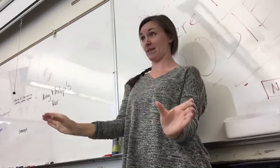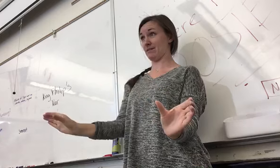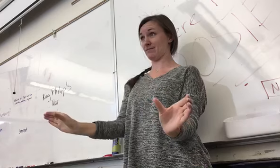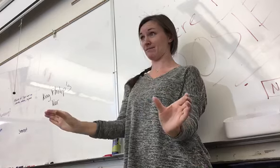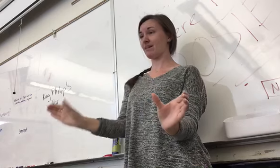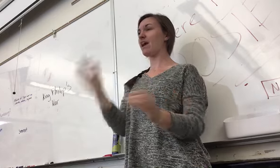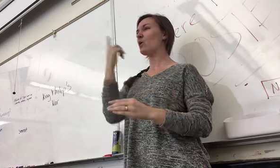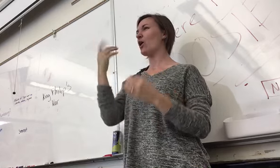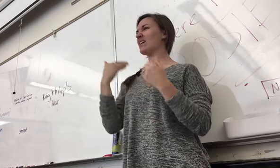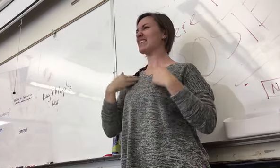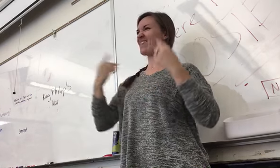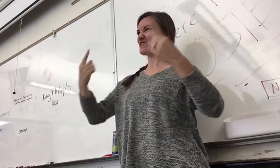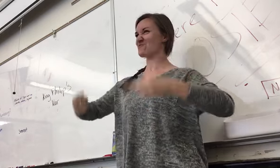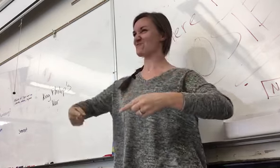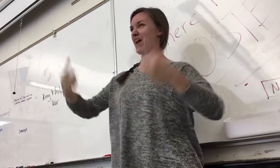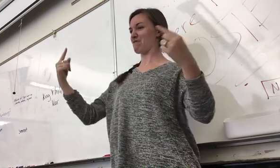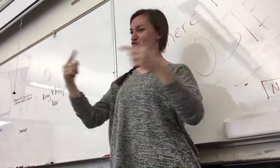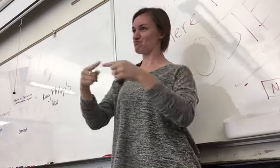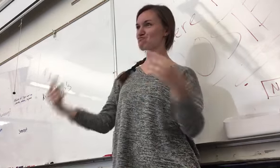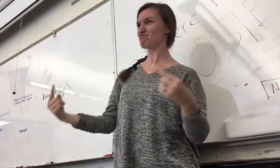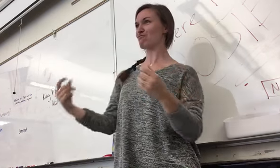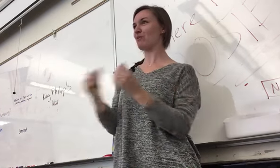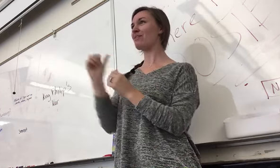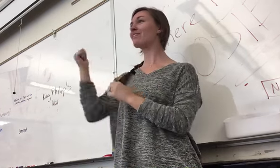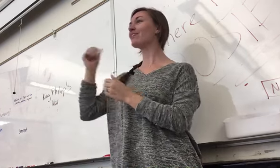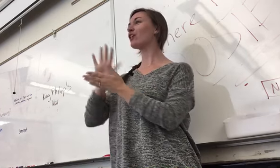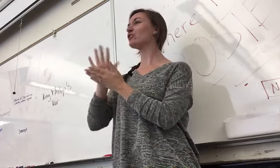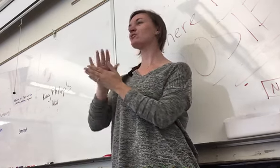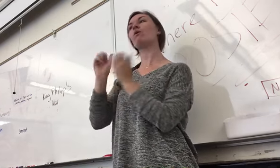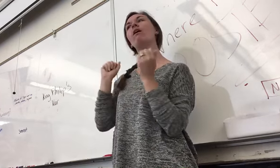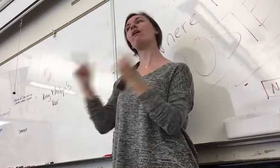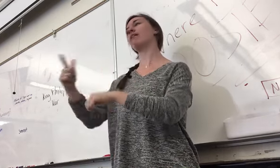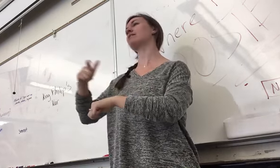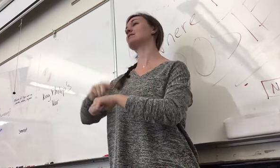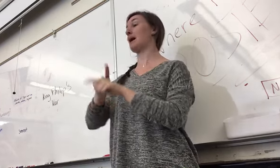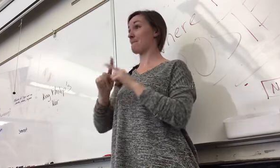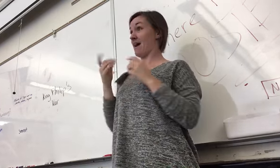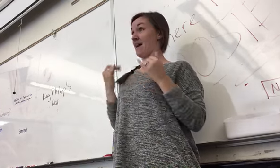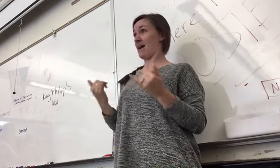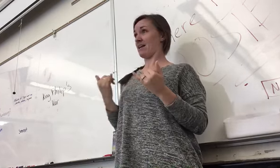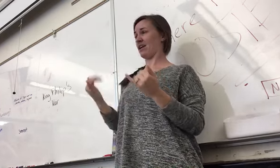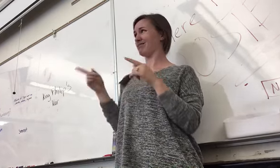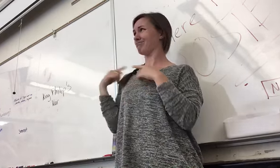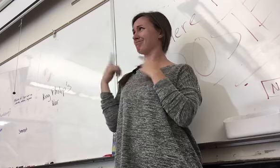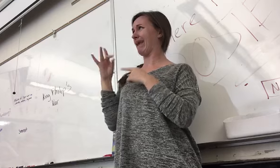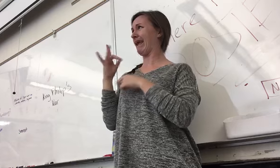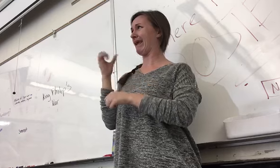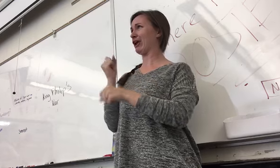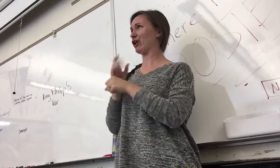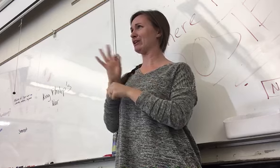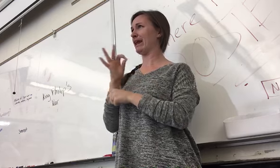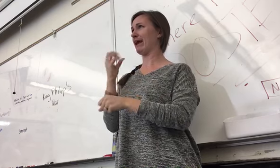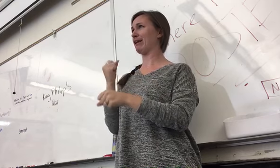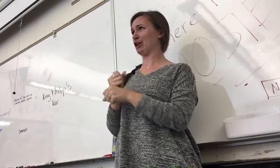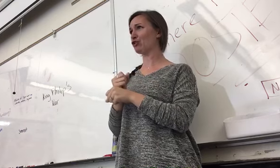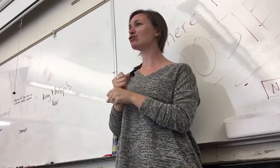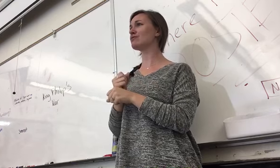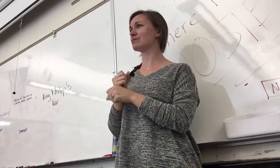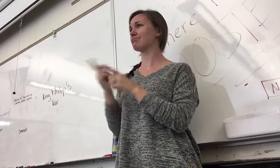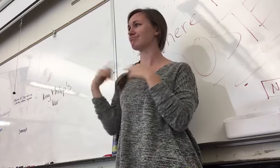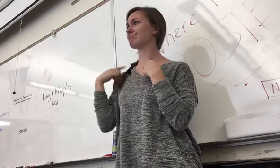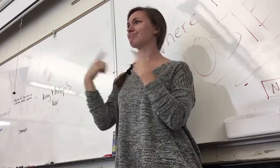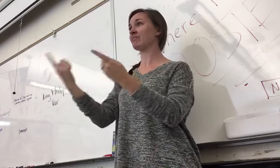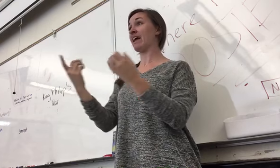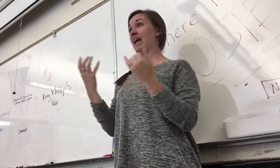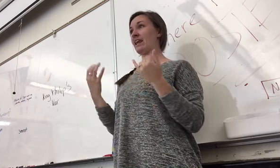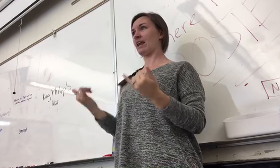this huge rivalry with this neighboring school all the time. Now that it's been 8, 9 years since I've graduated, now